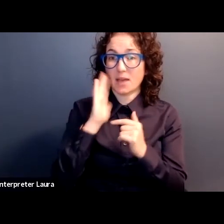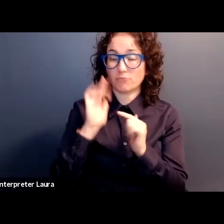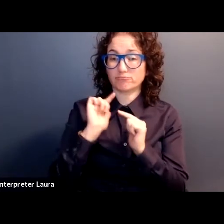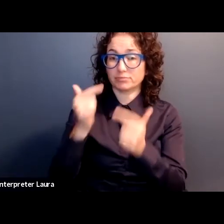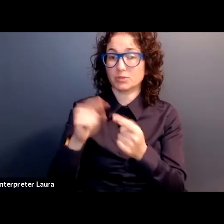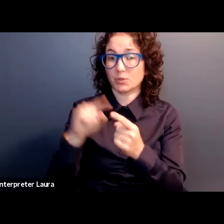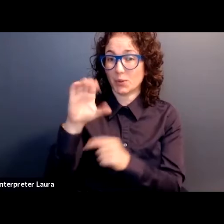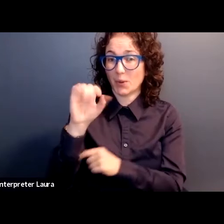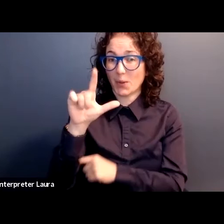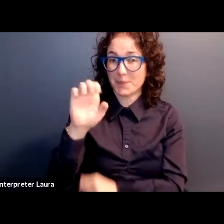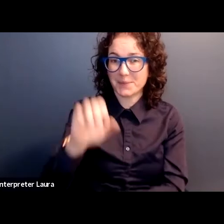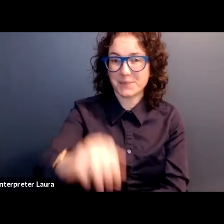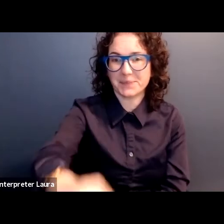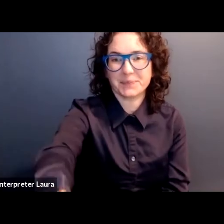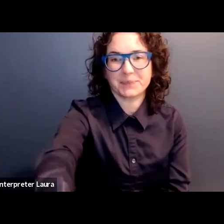to Cole.